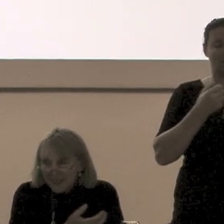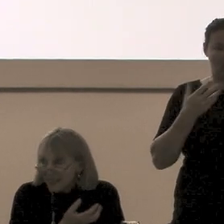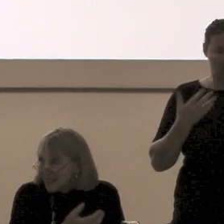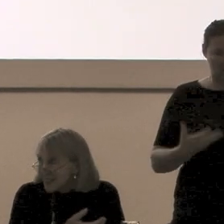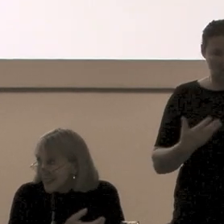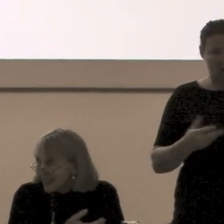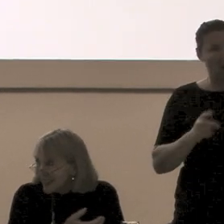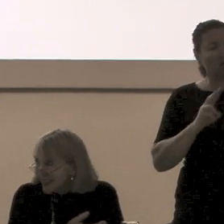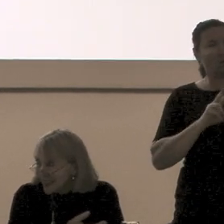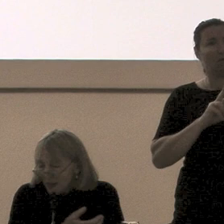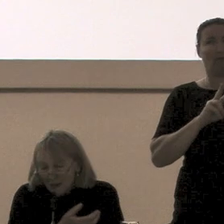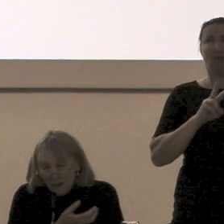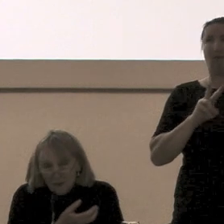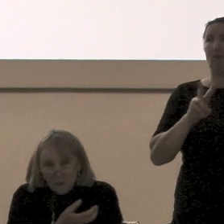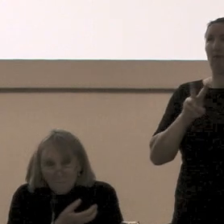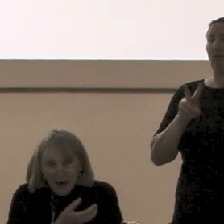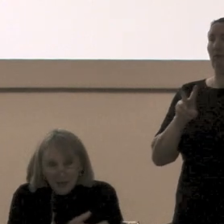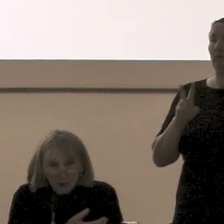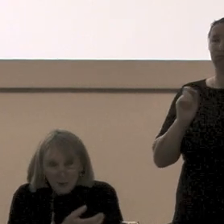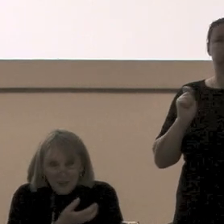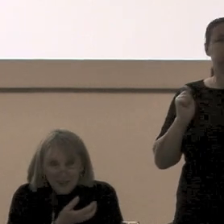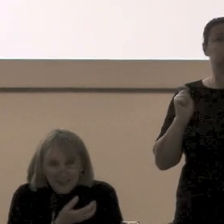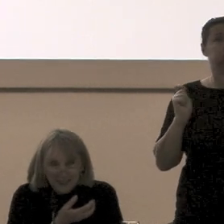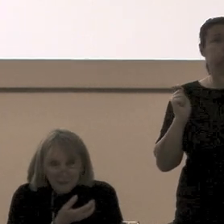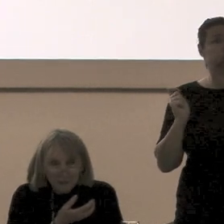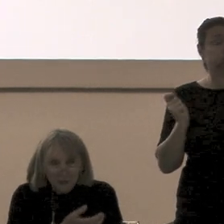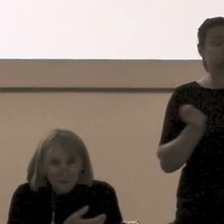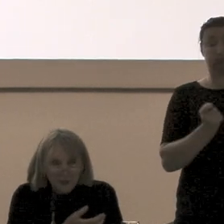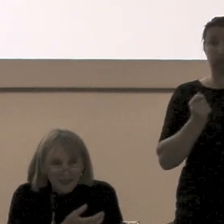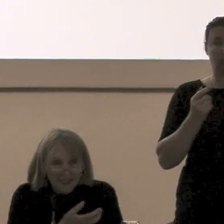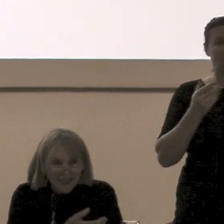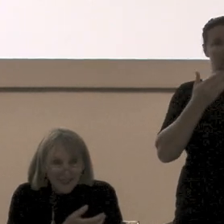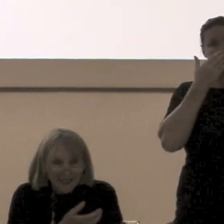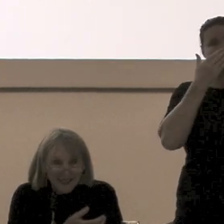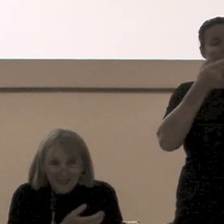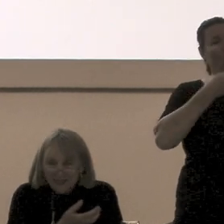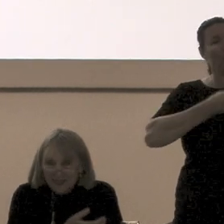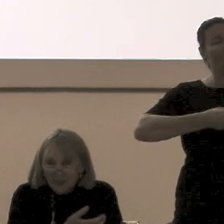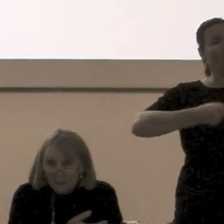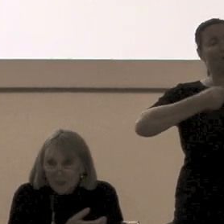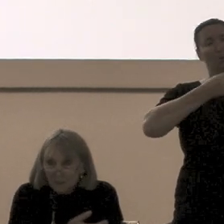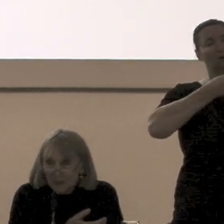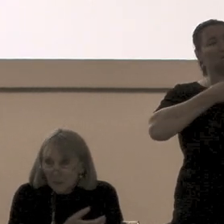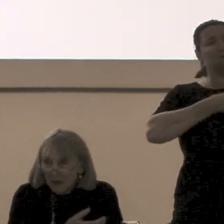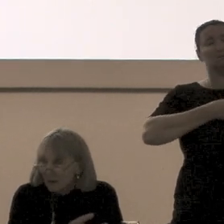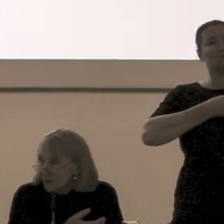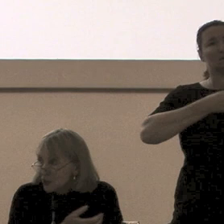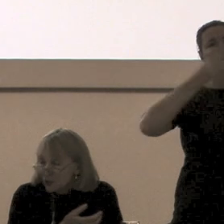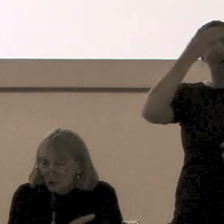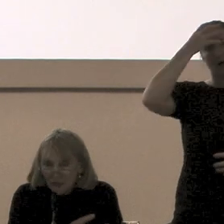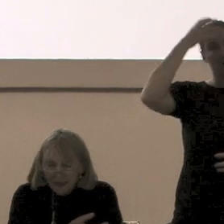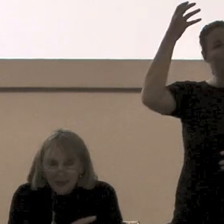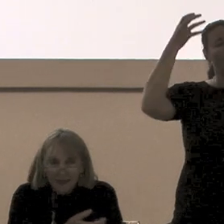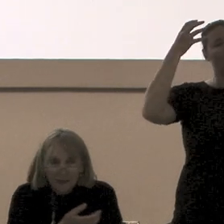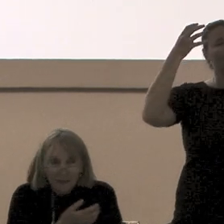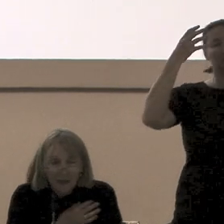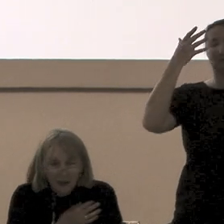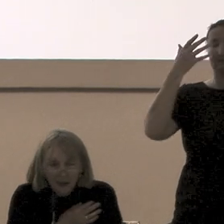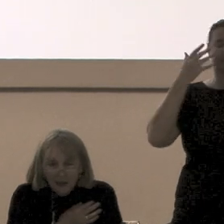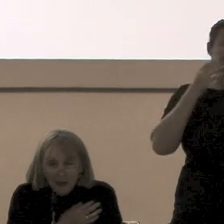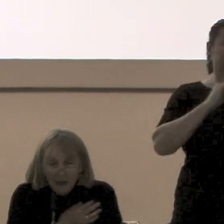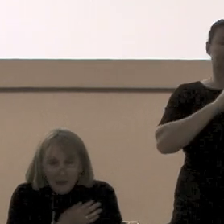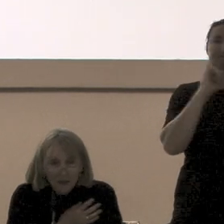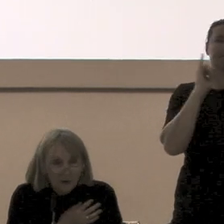for us to see the backwards movement since this government's been in power. It's shocking